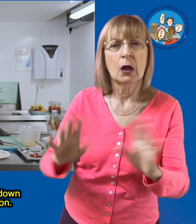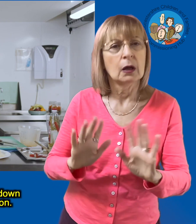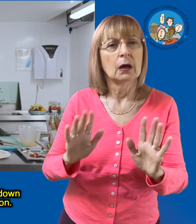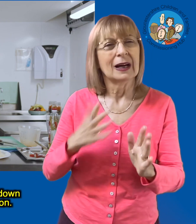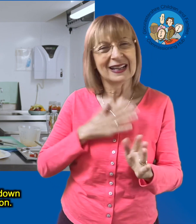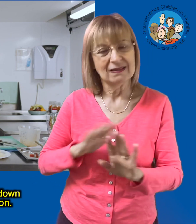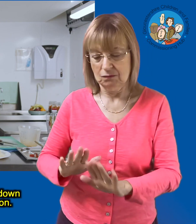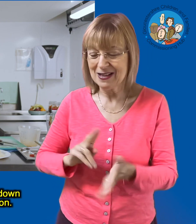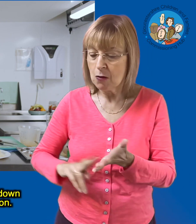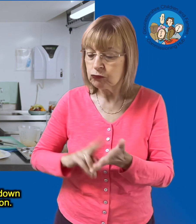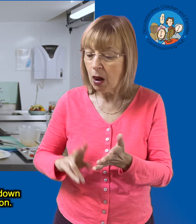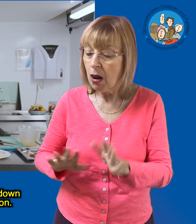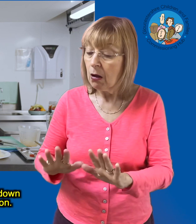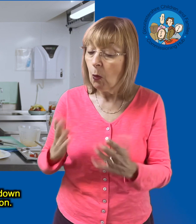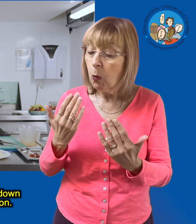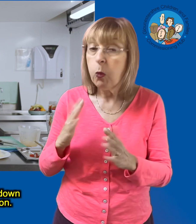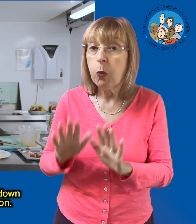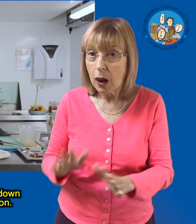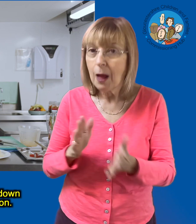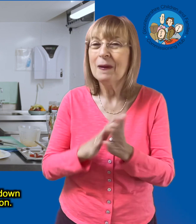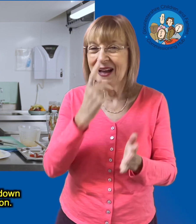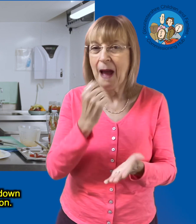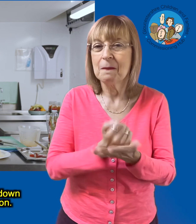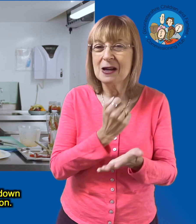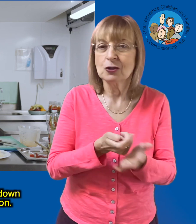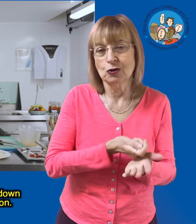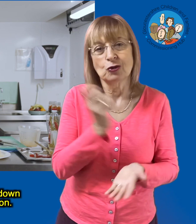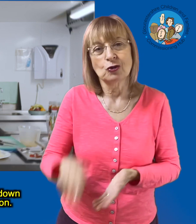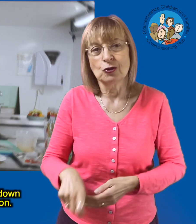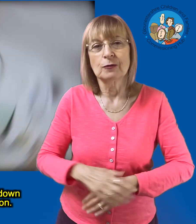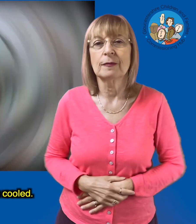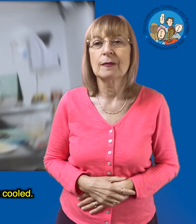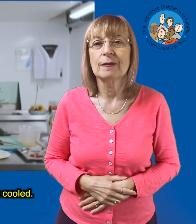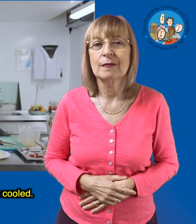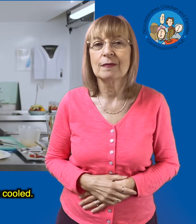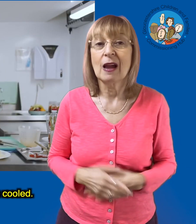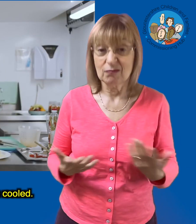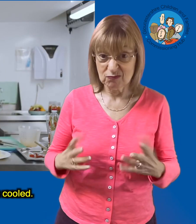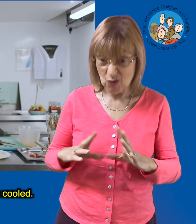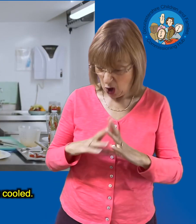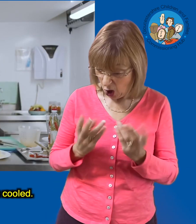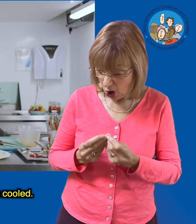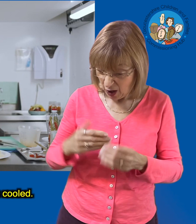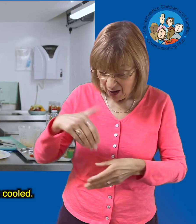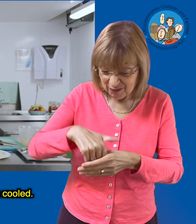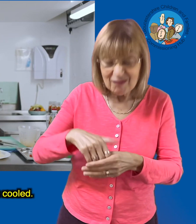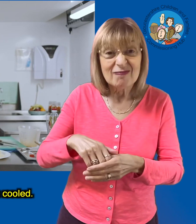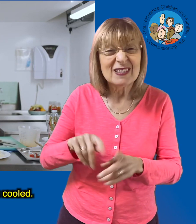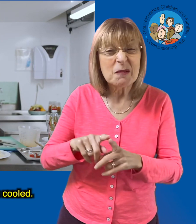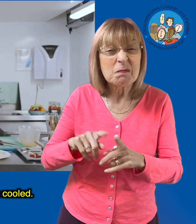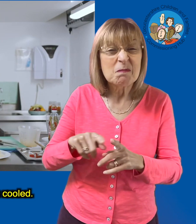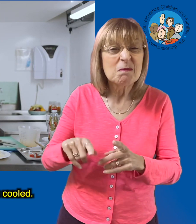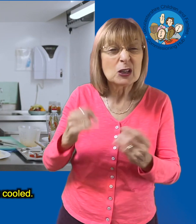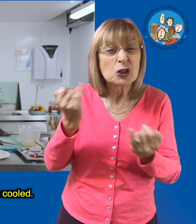chill and cool down naturally for it to be able to put the mash on. So the